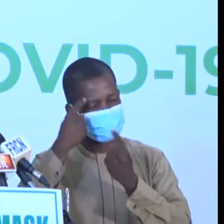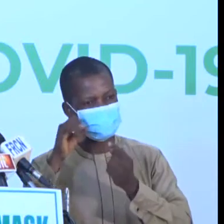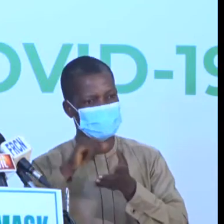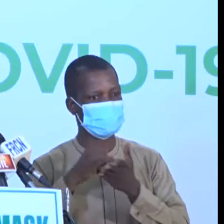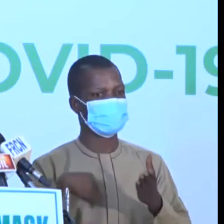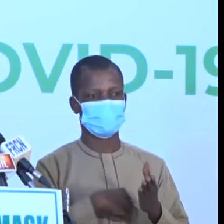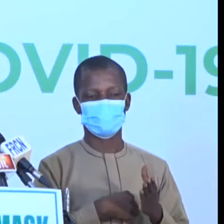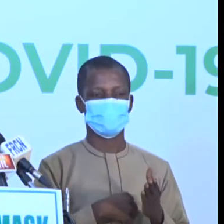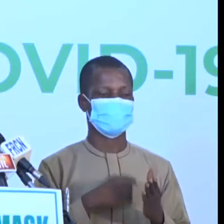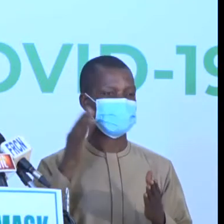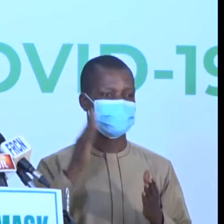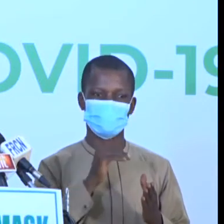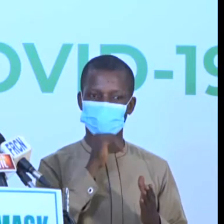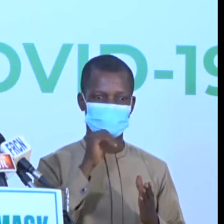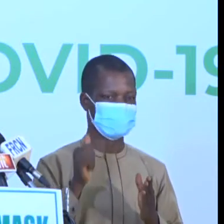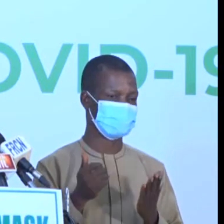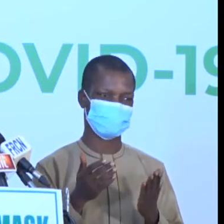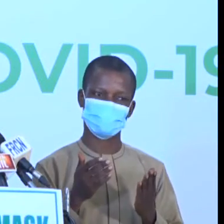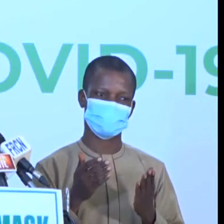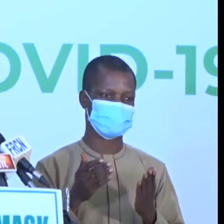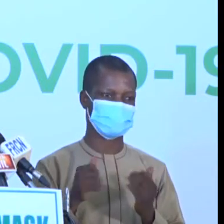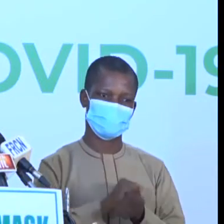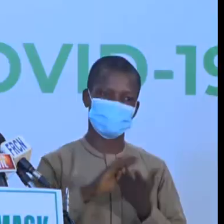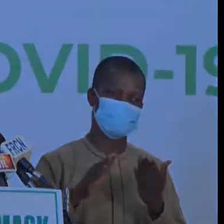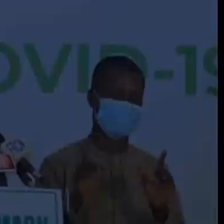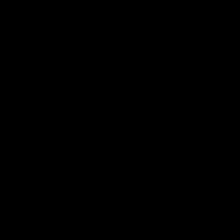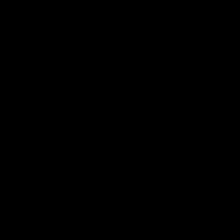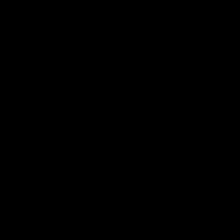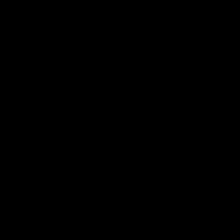that we do not blow the level of successes that have been achieved thus far.